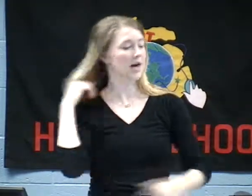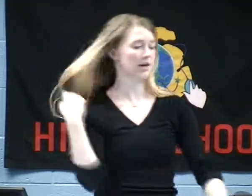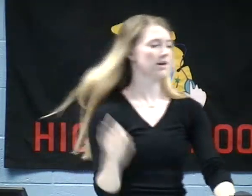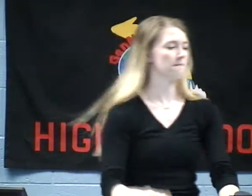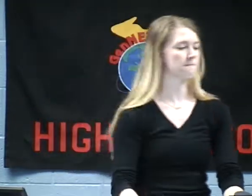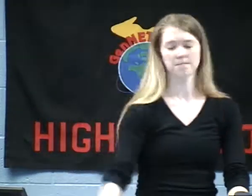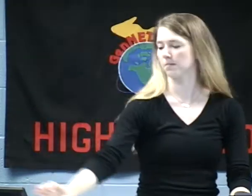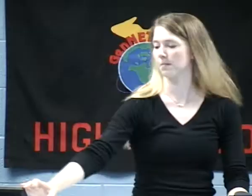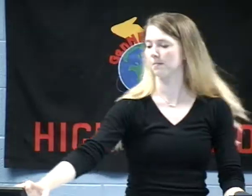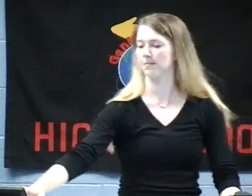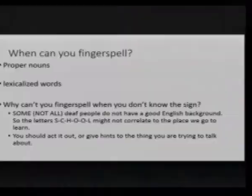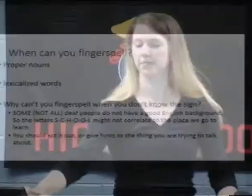Yeah.